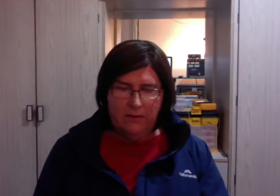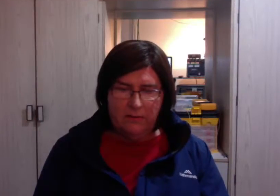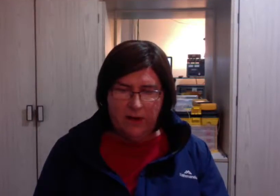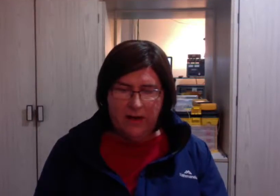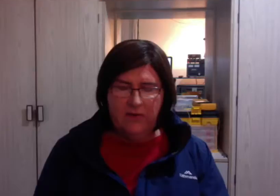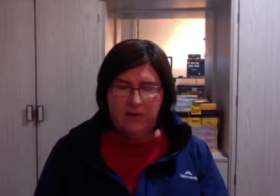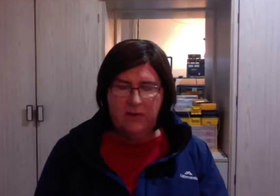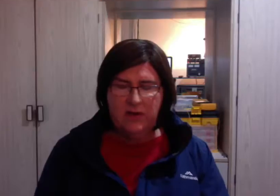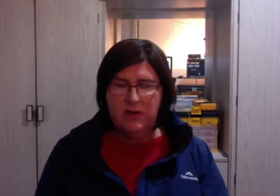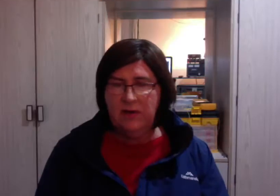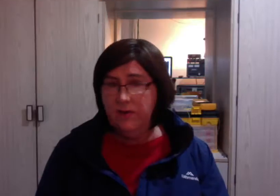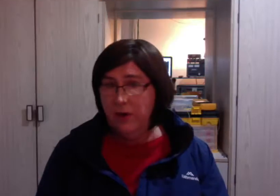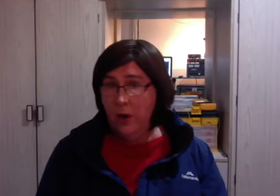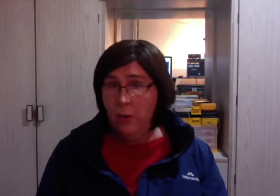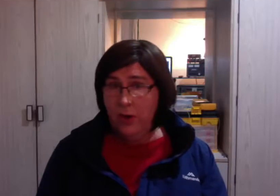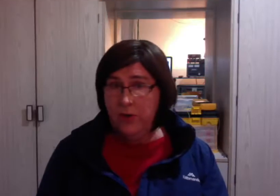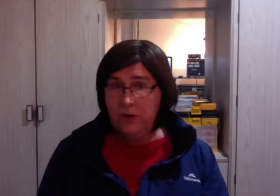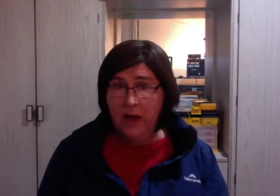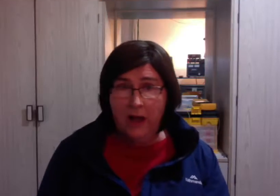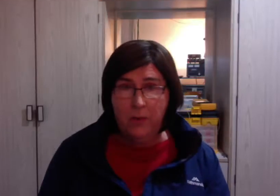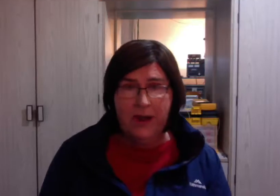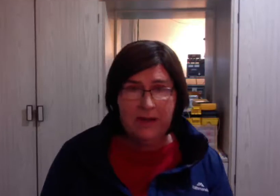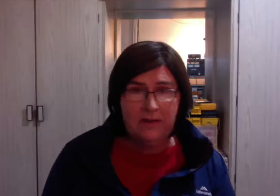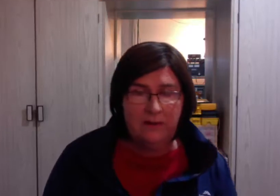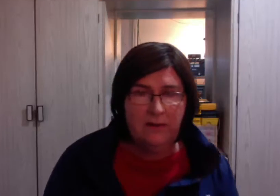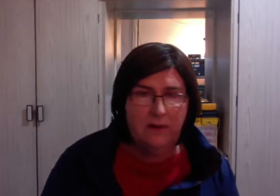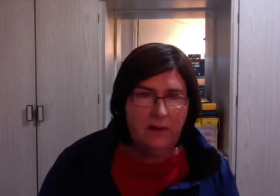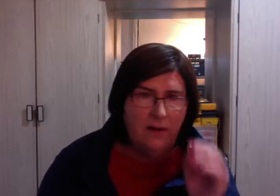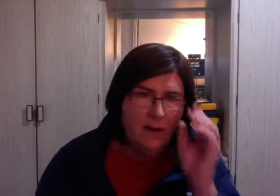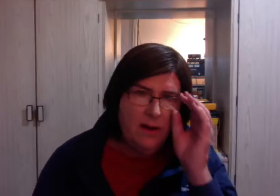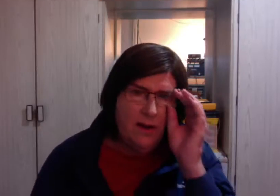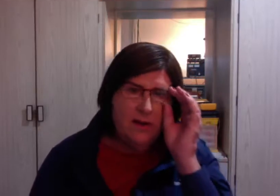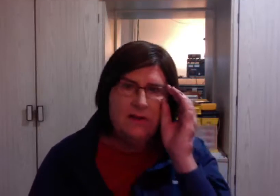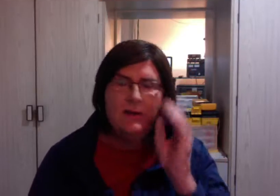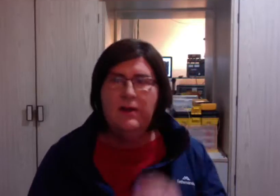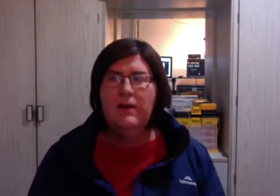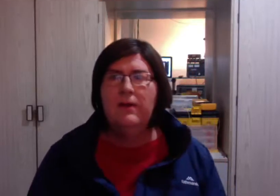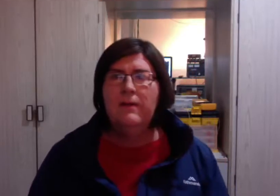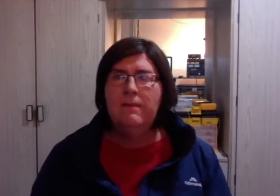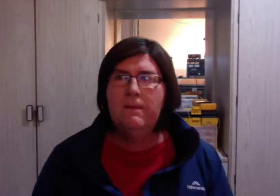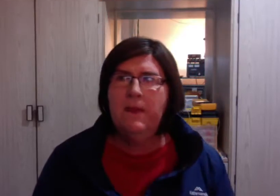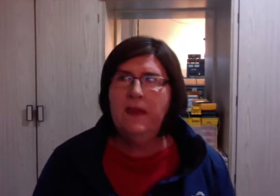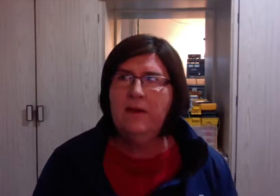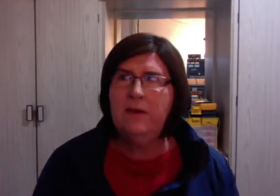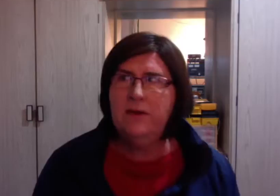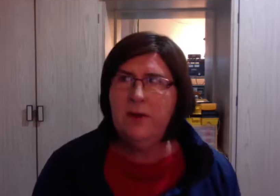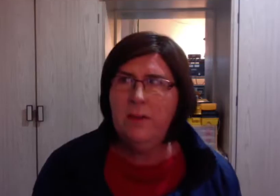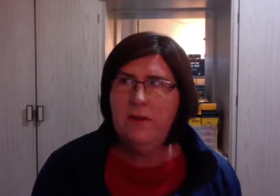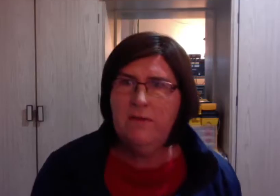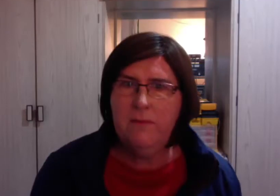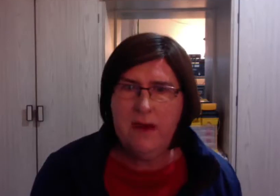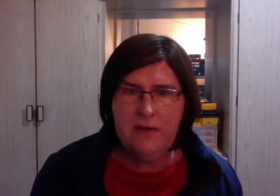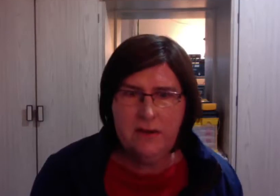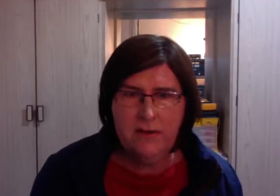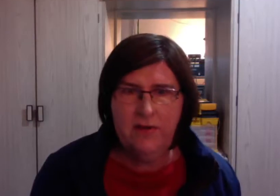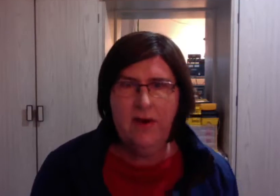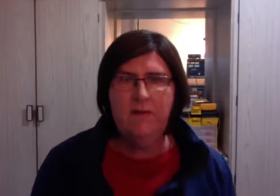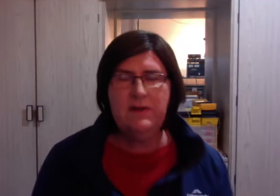for any situation is to know what your car weighs and then interpret the information on the side of the